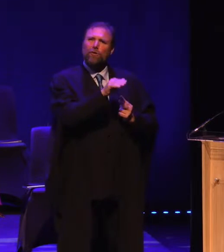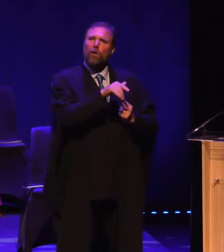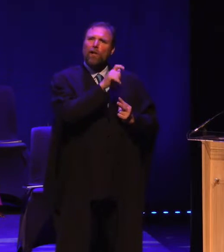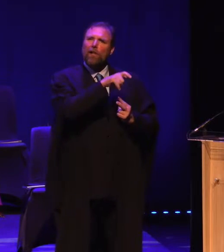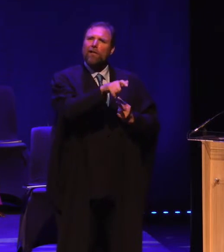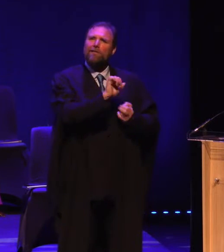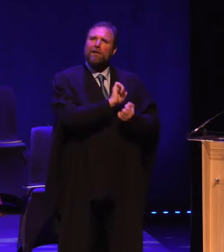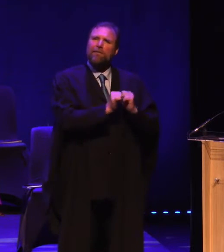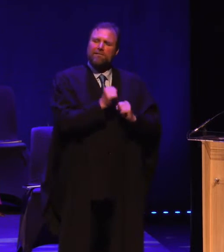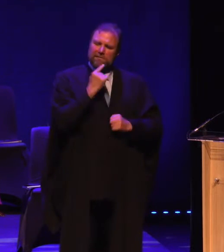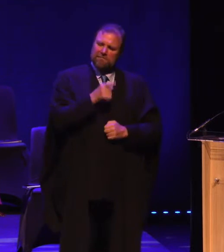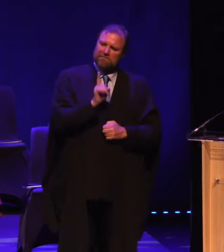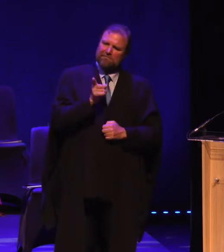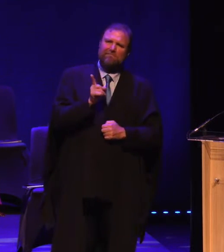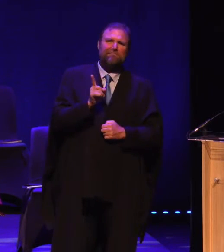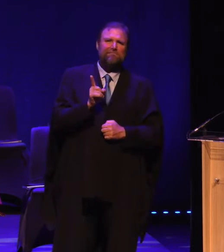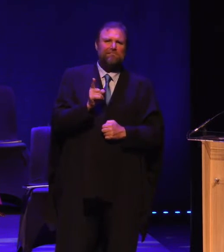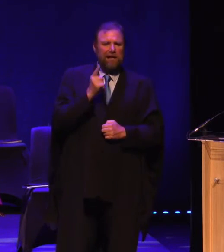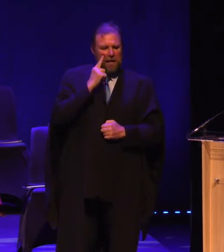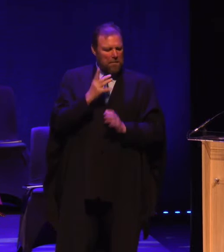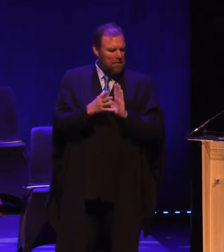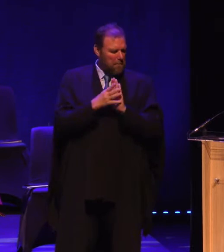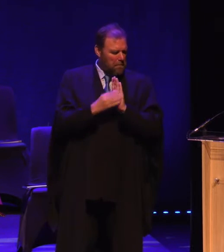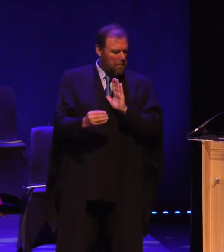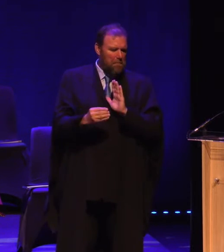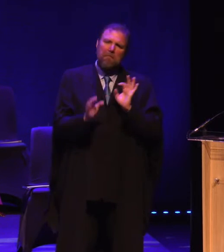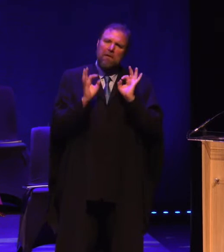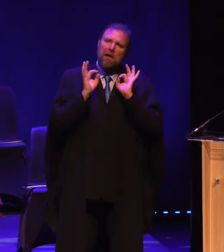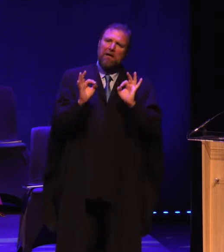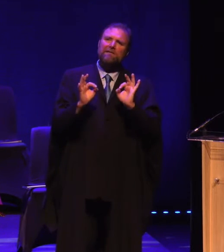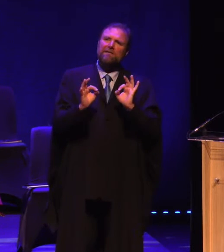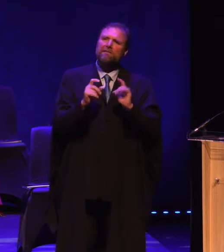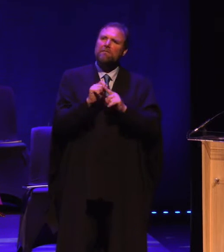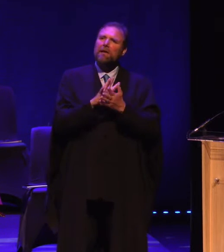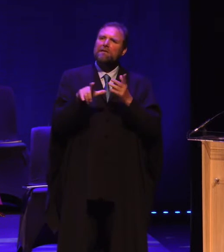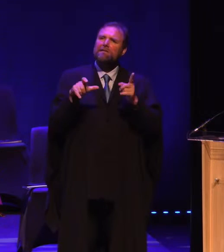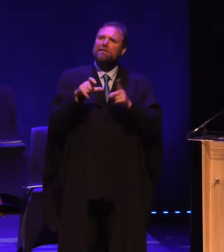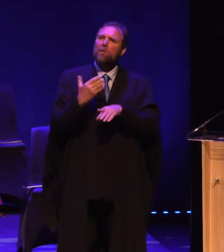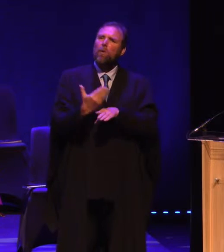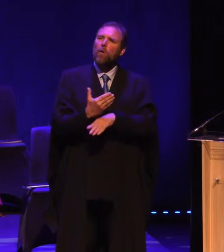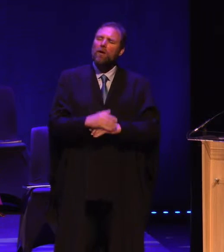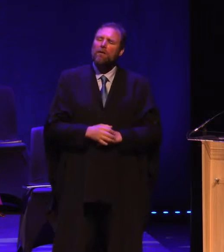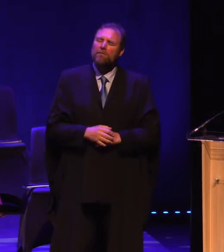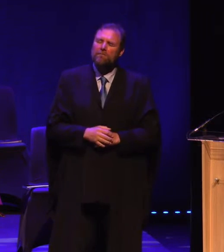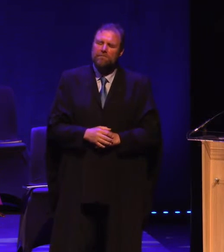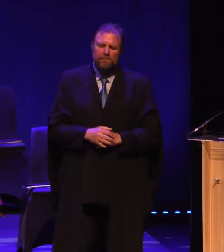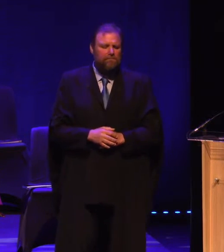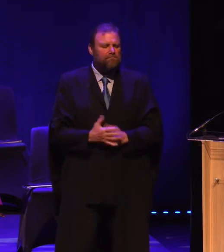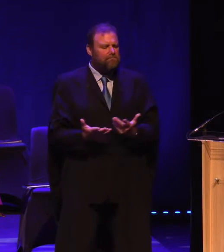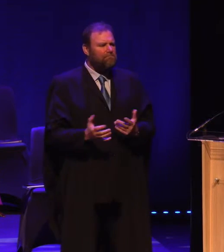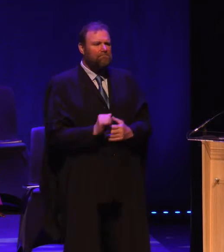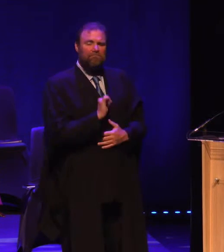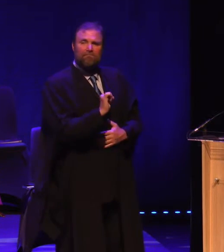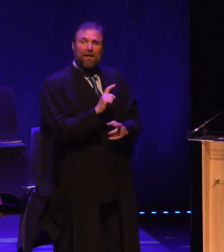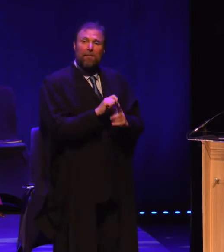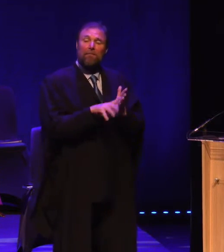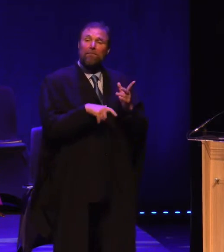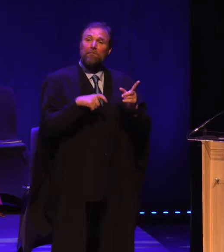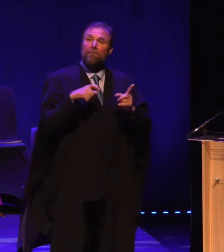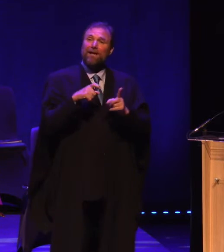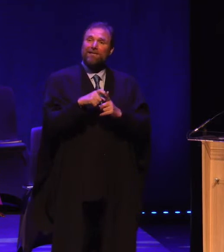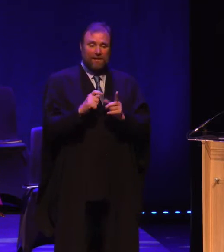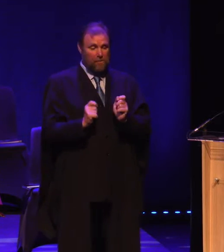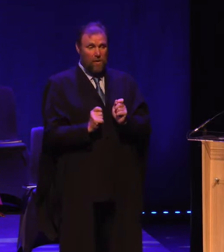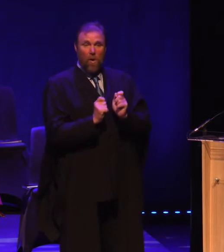being an exemplar of excellent doctoral work. Indeed, Helen's PhD was awarded to